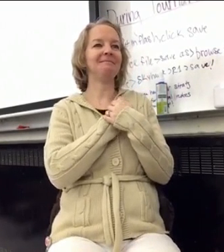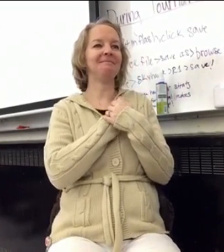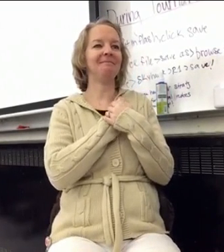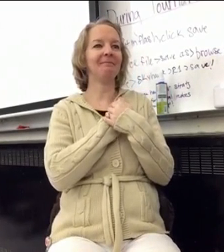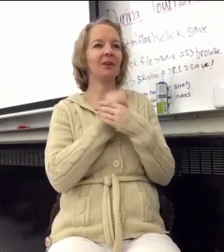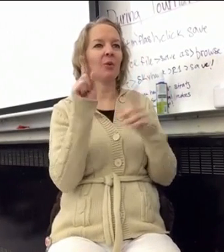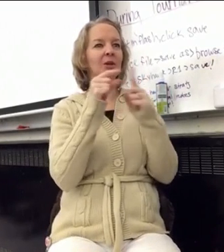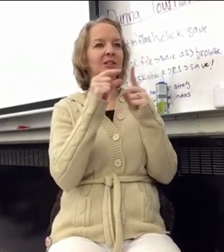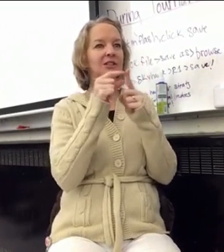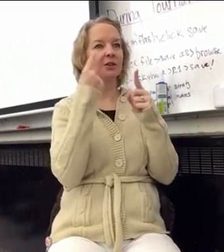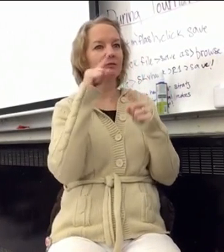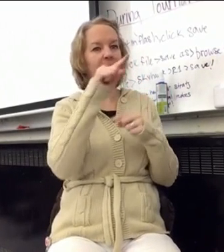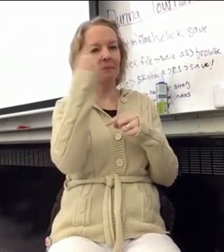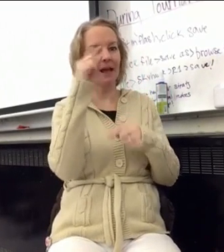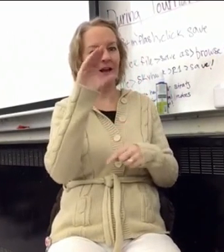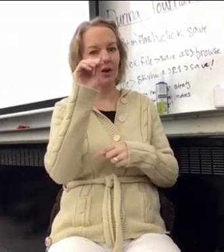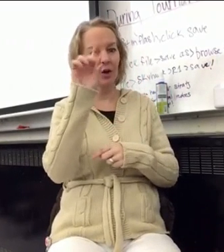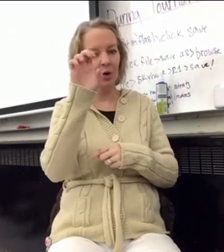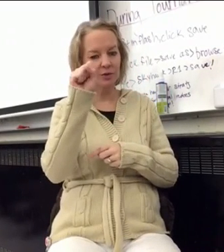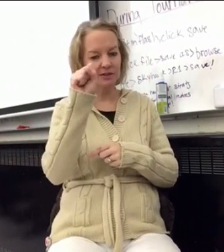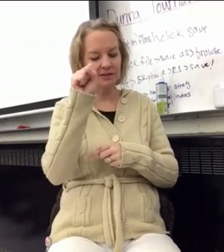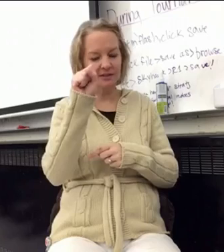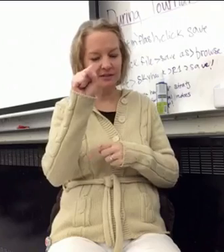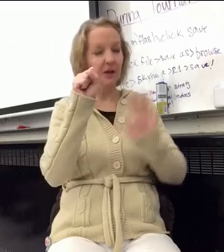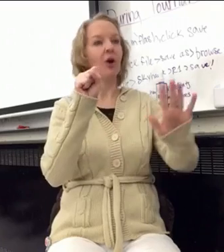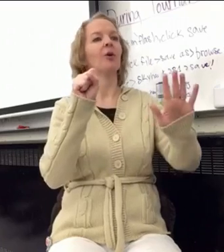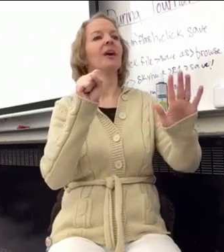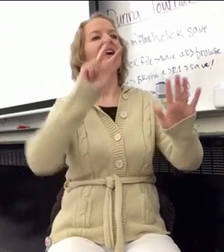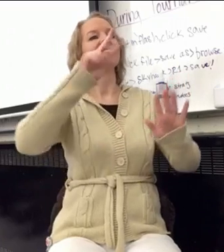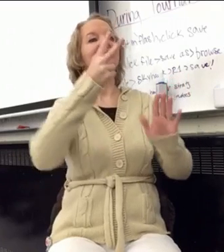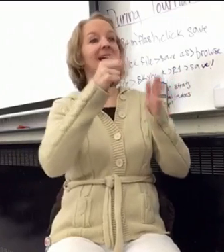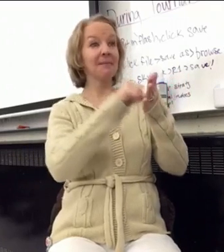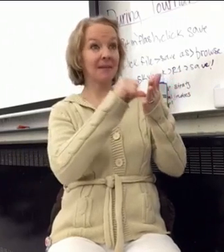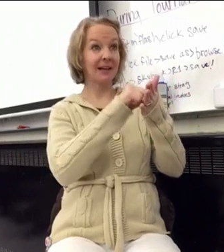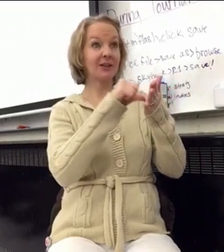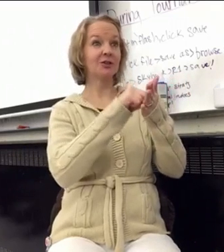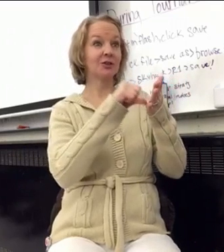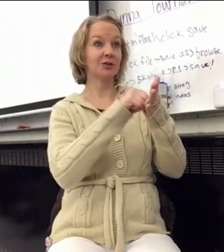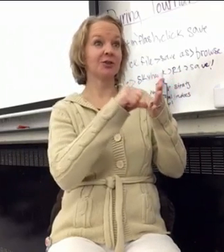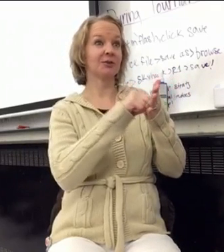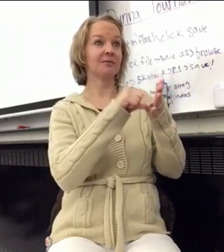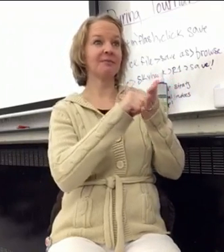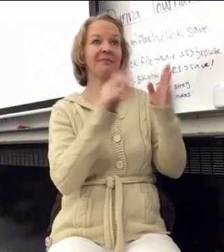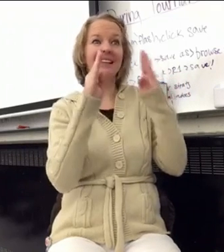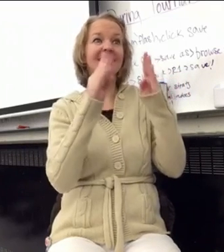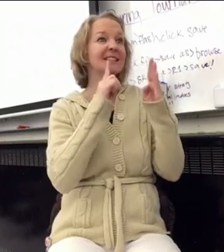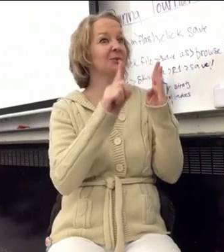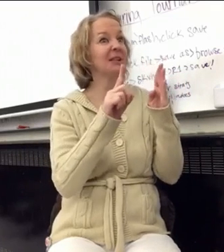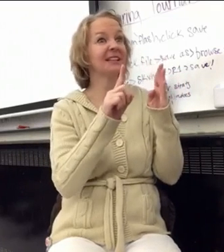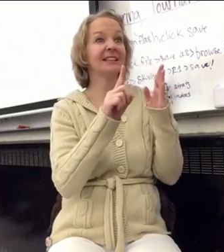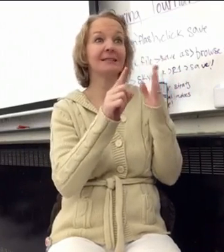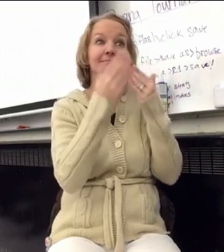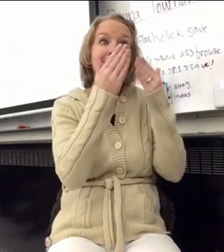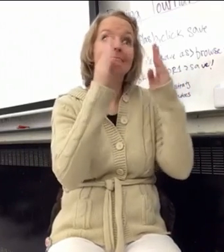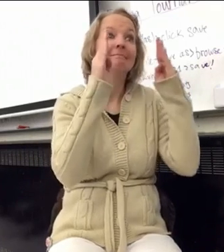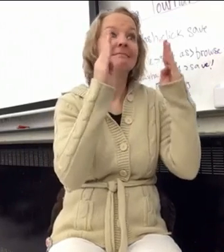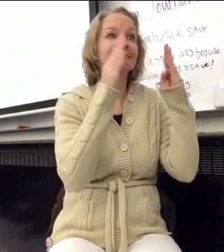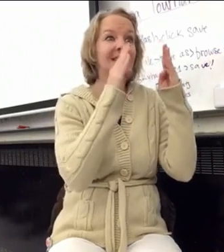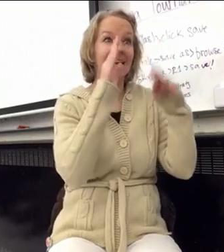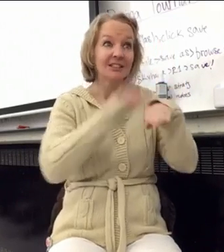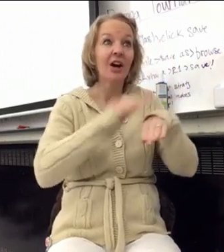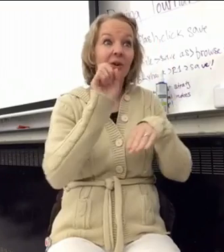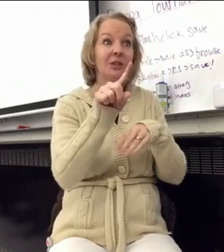Where's the term for black codes in here? Oh, if you will go to the second page, listen really closely because this is one of the